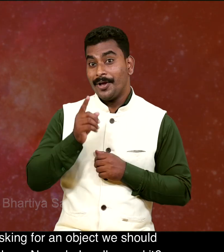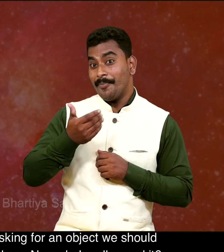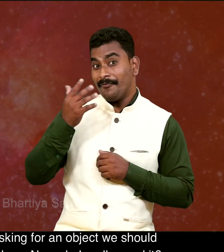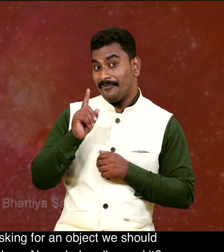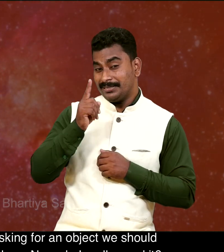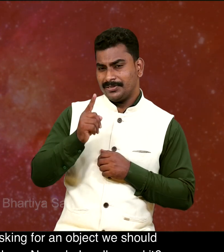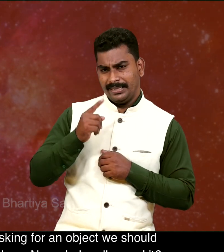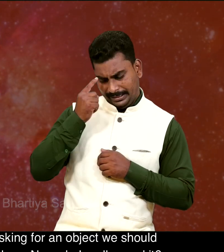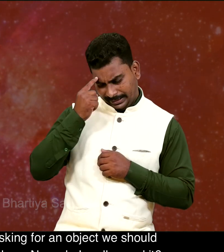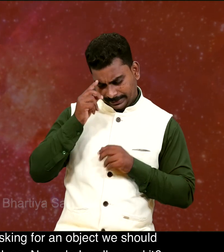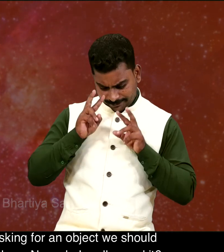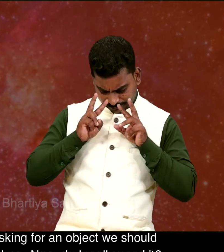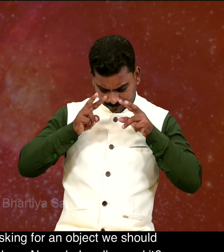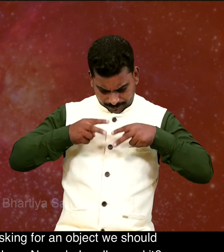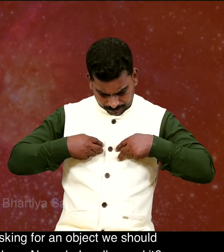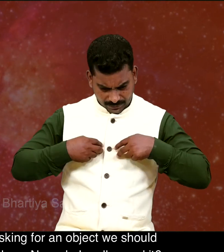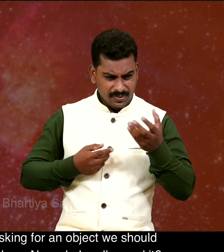now, do I really need it?